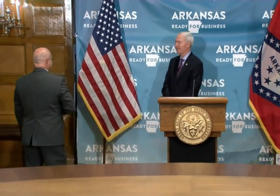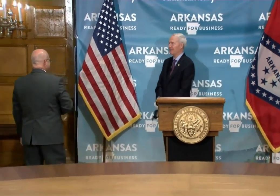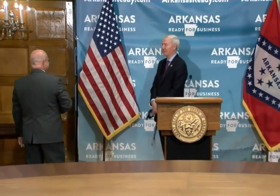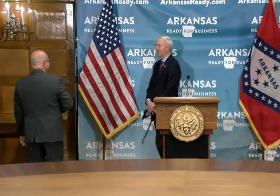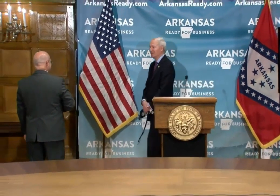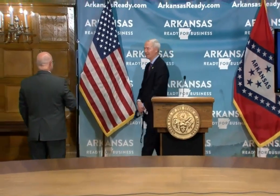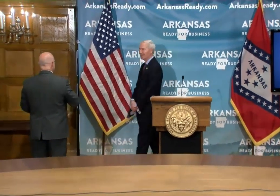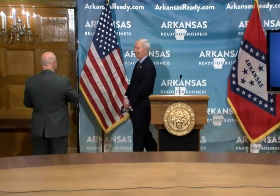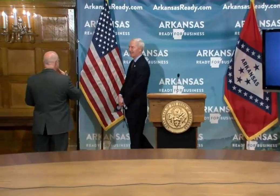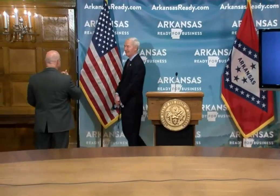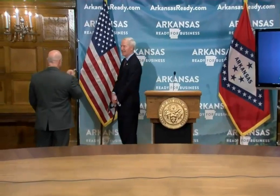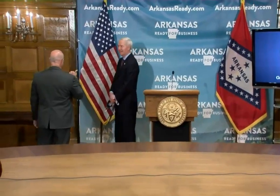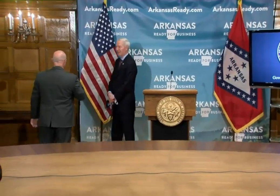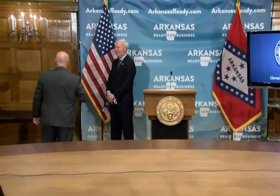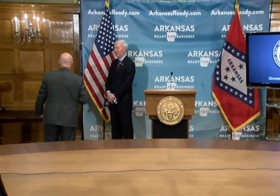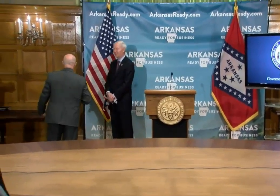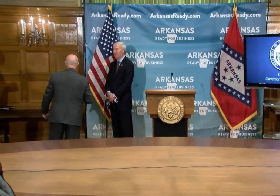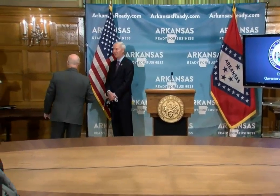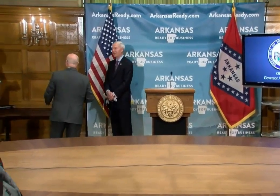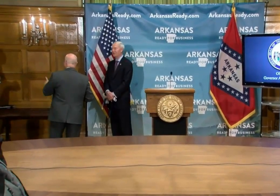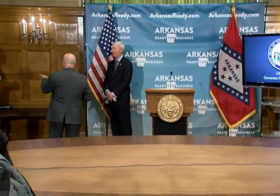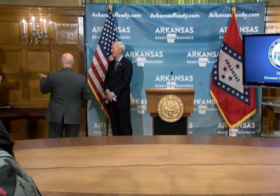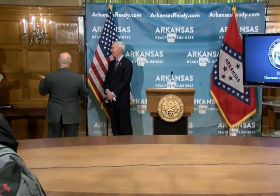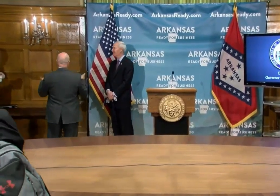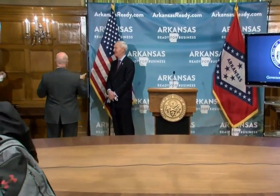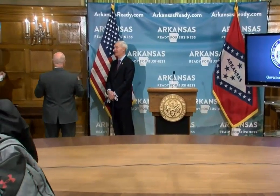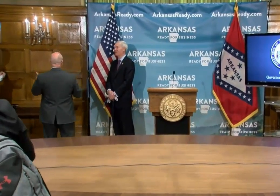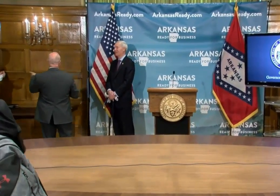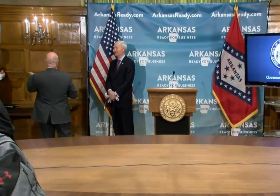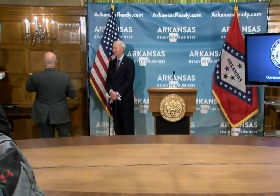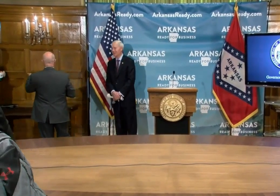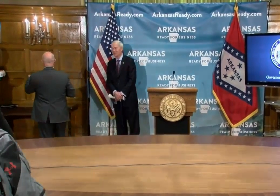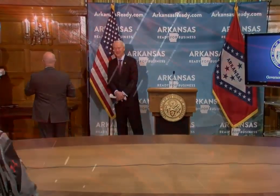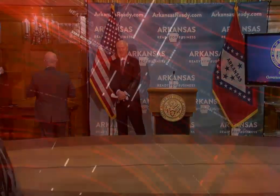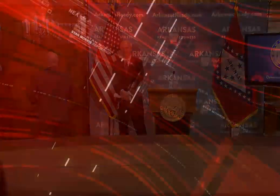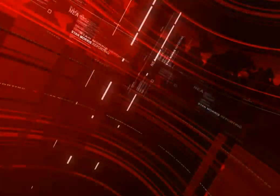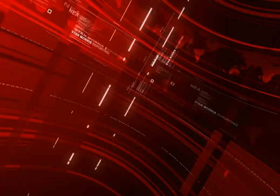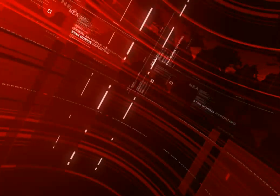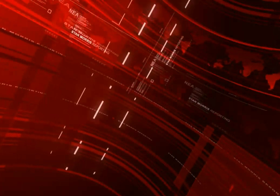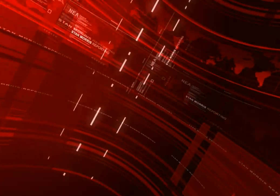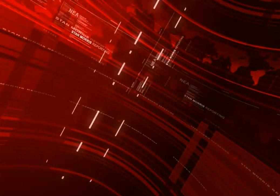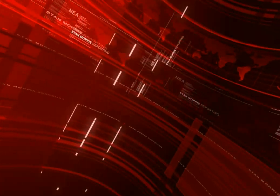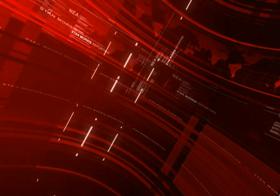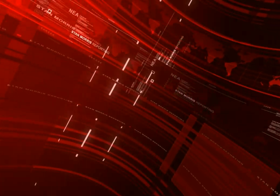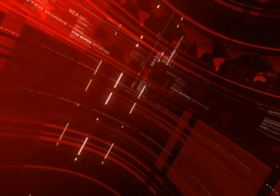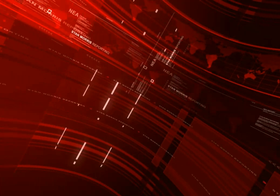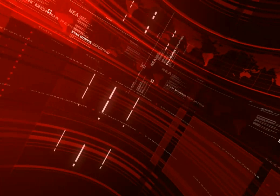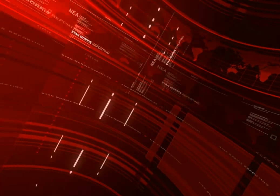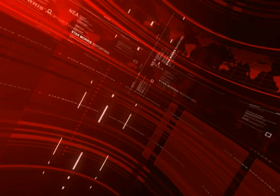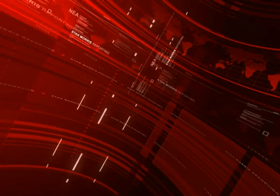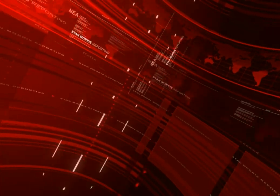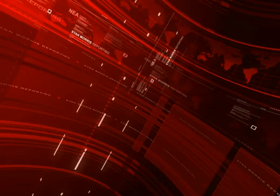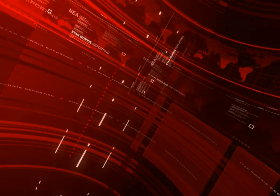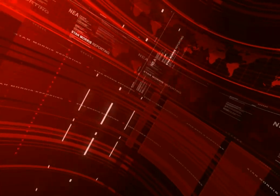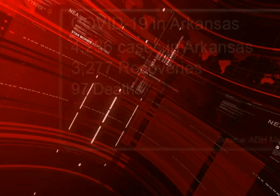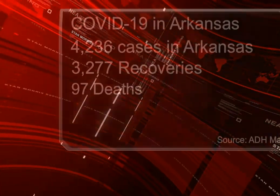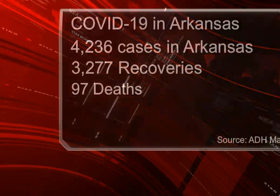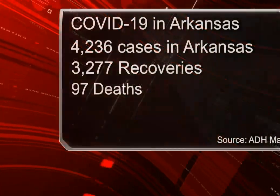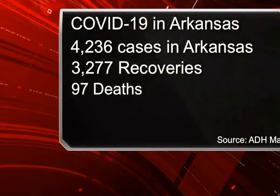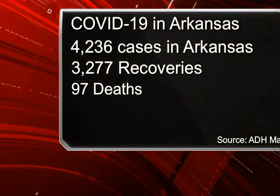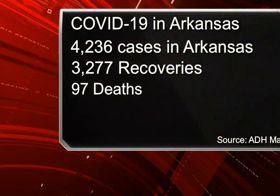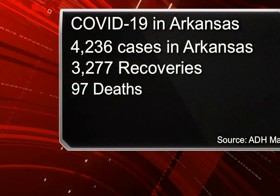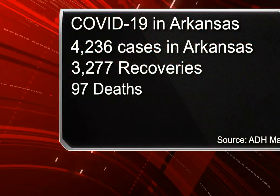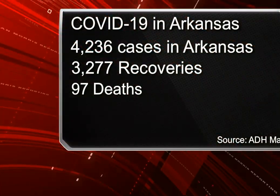Well, it finally ends, and here we are on NEA Report to give you an update on everything we just learned about, minus all of the questions that seem to have